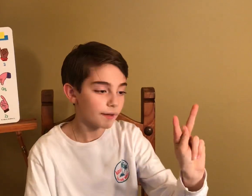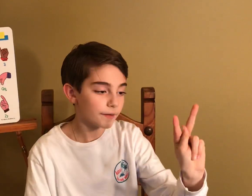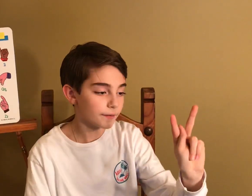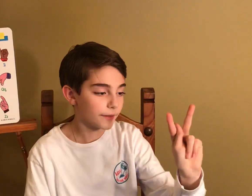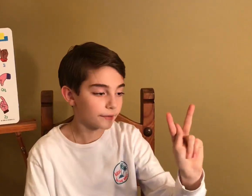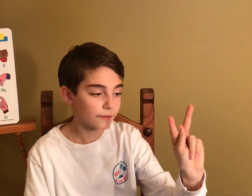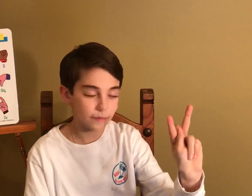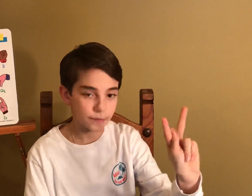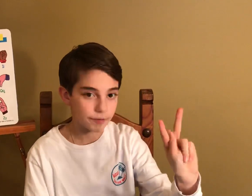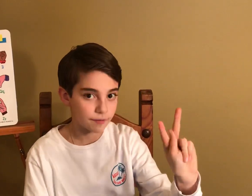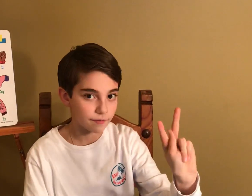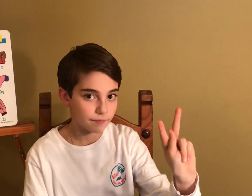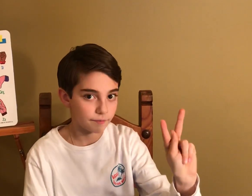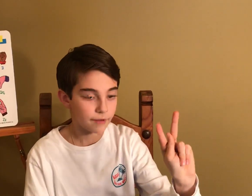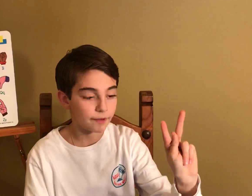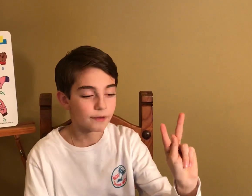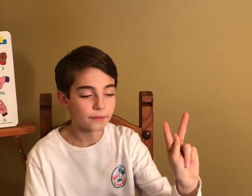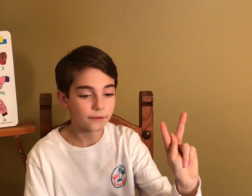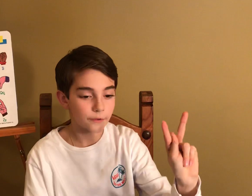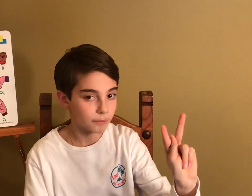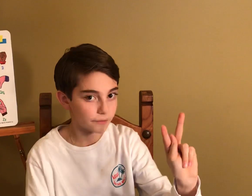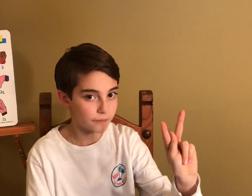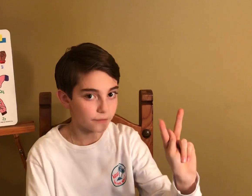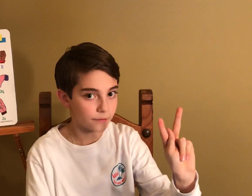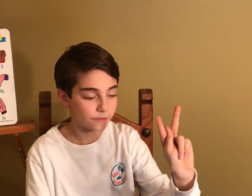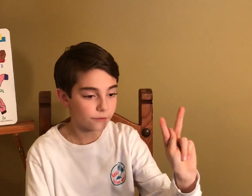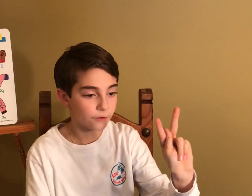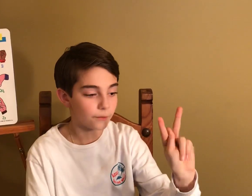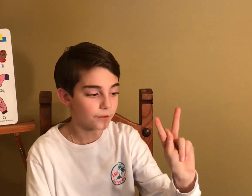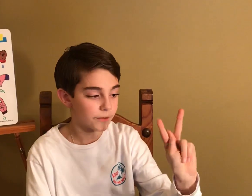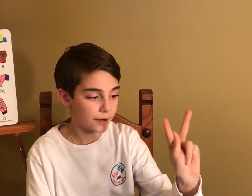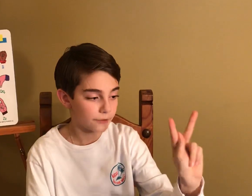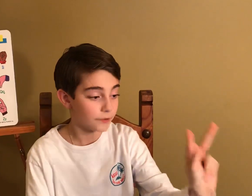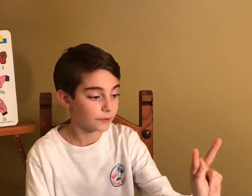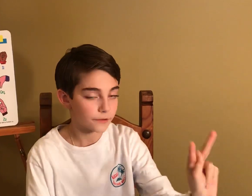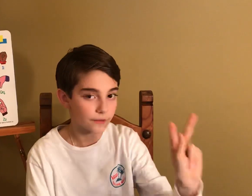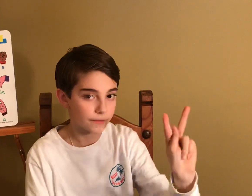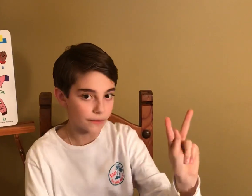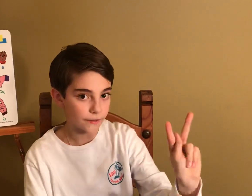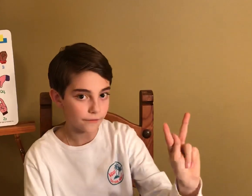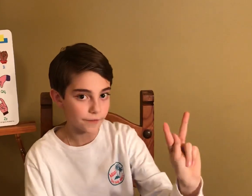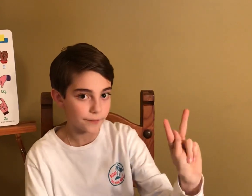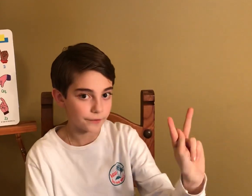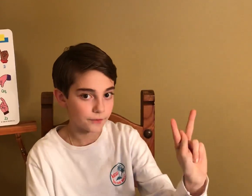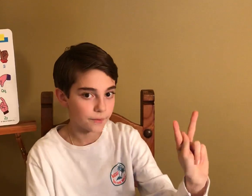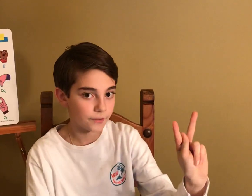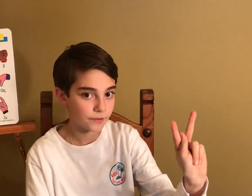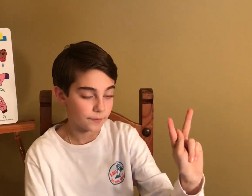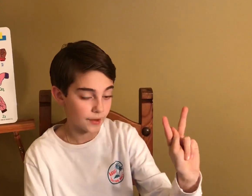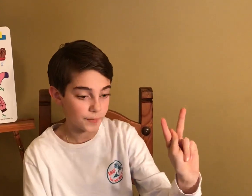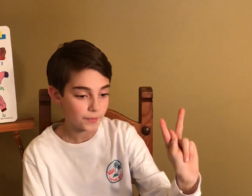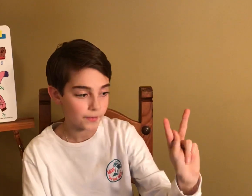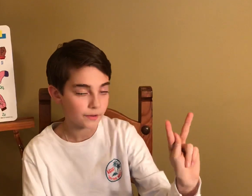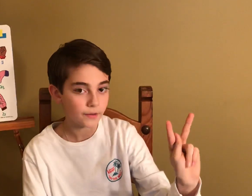I like this one because this is one of the few ones that actually looks like the letter it's supposed to be, in my opinion.